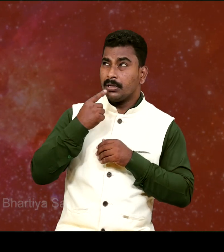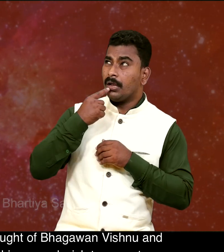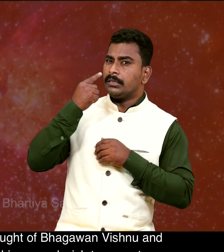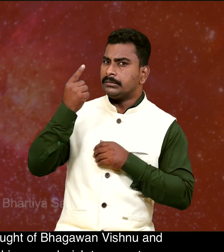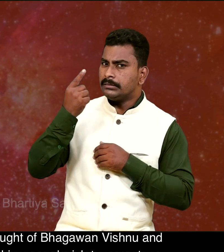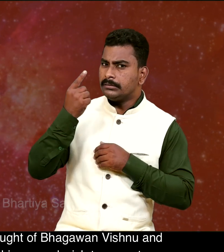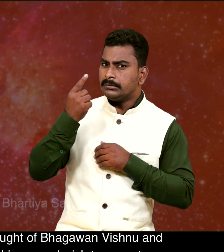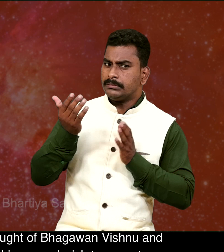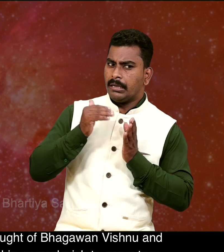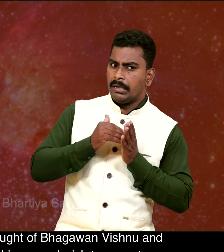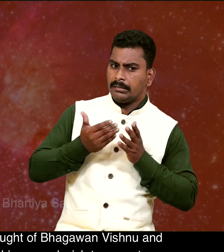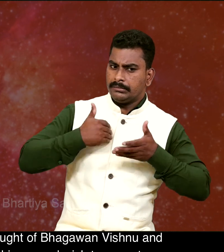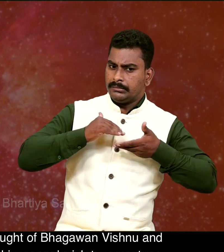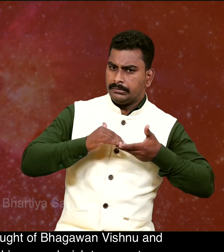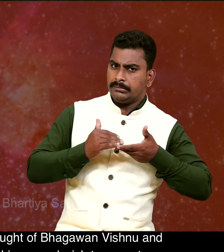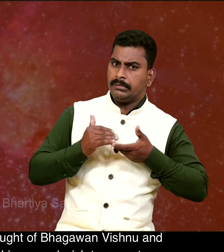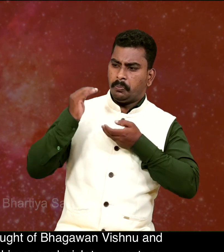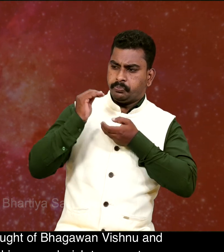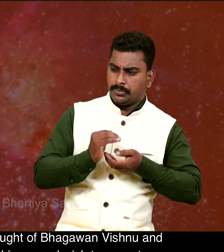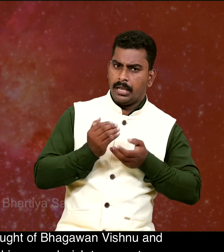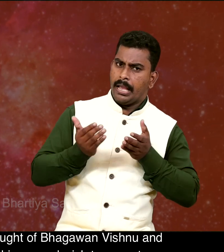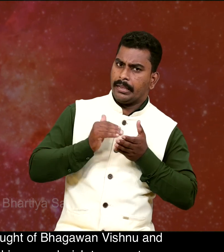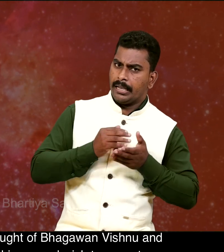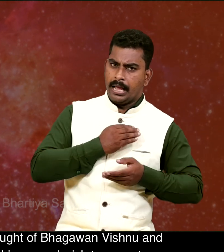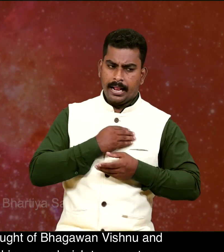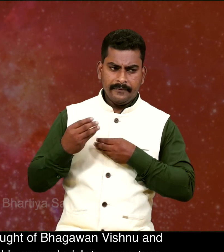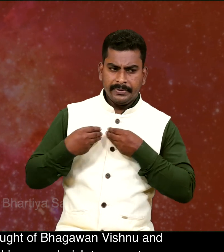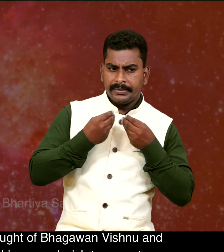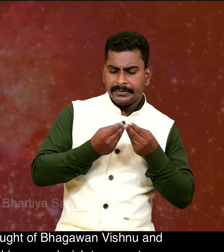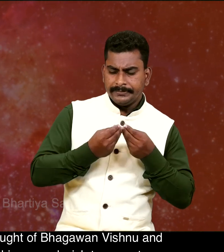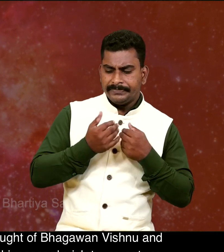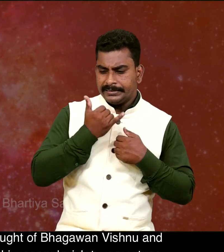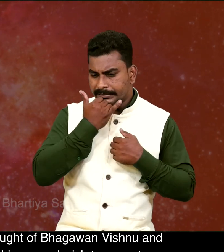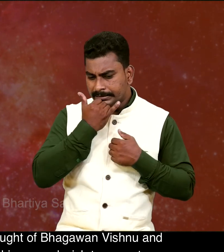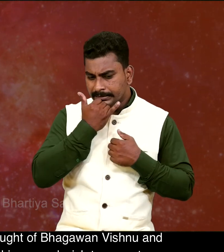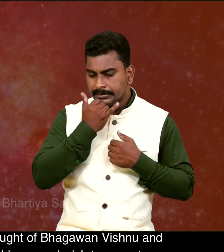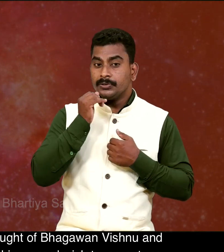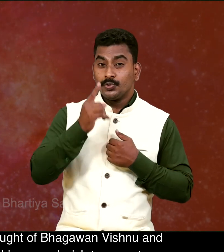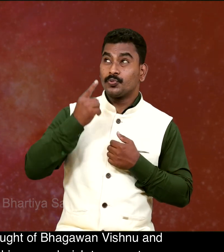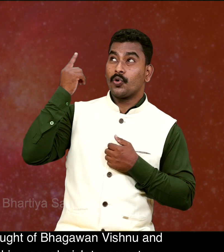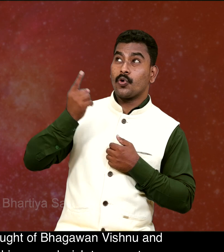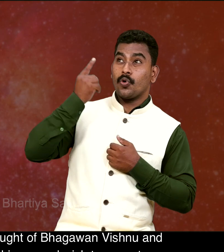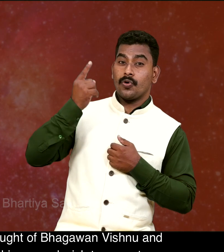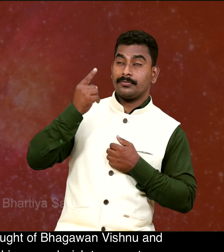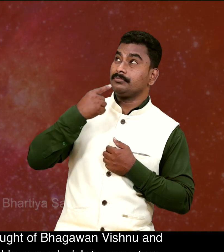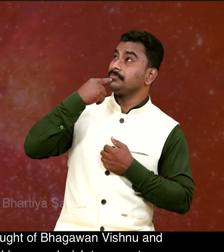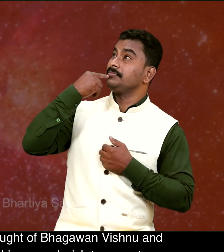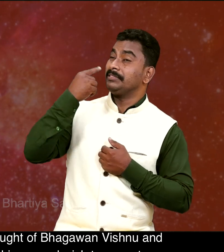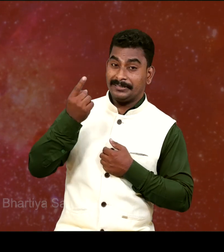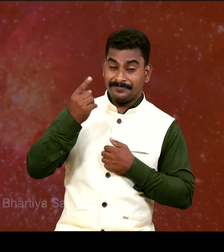he thought of Bhagavan Vishnu and asked for his second wish to come true. "May